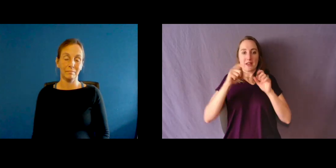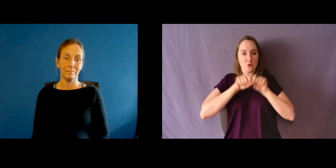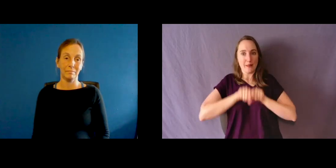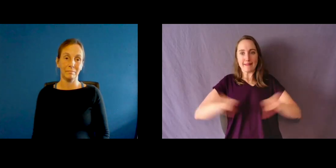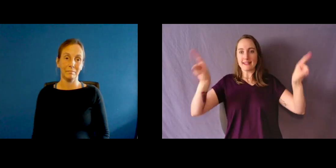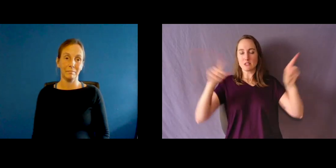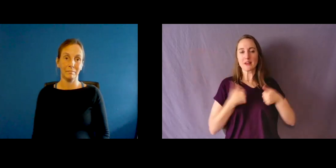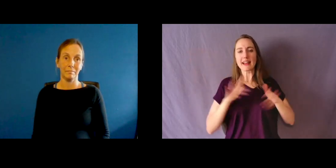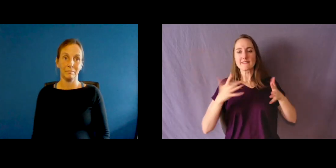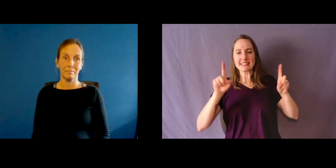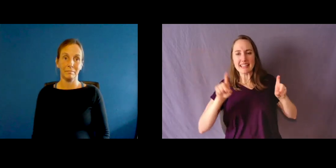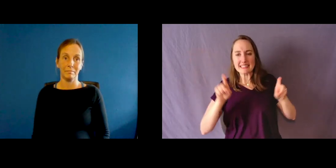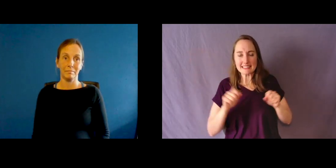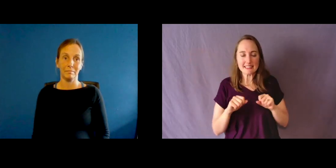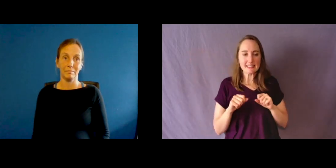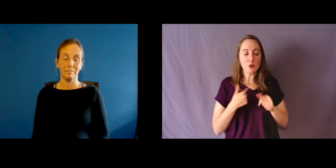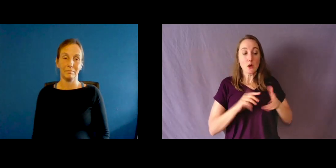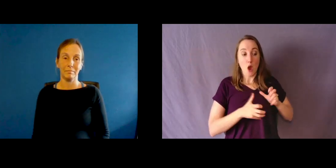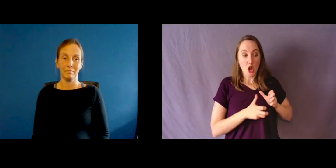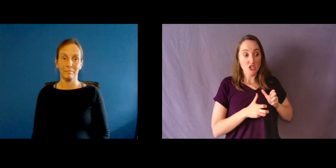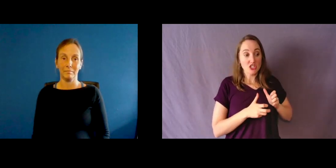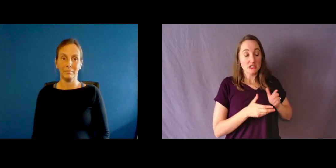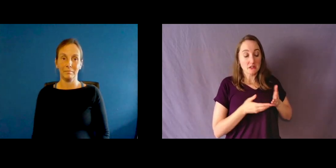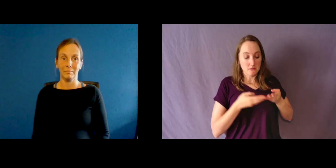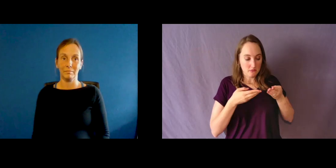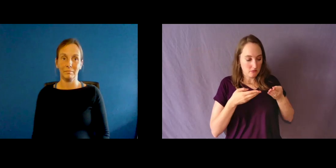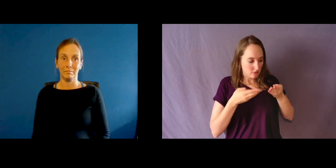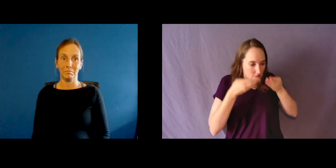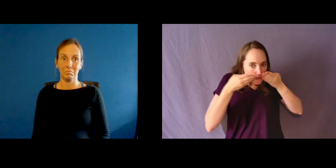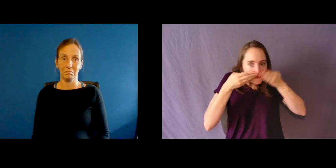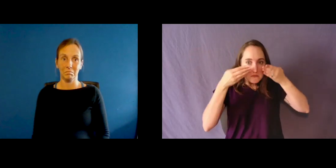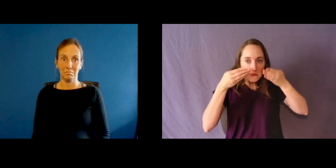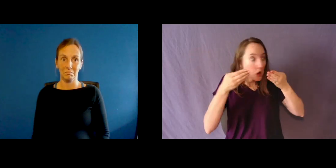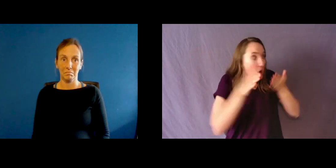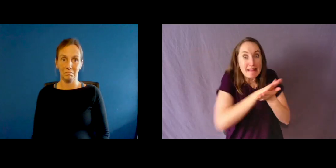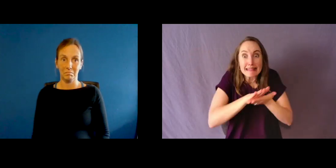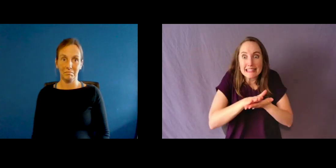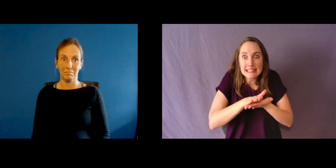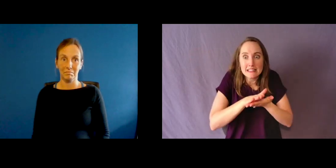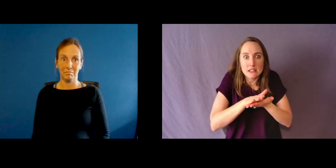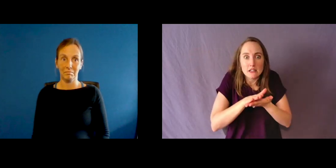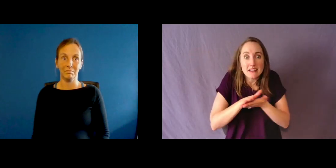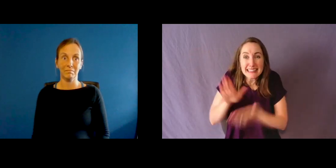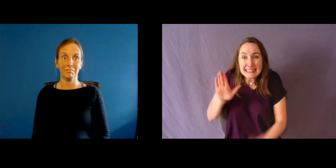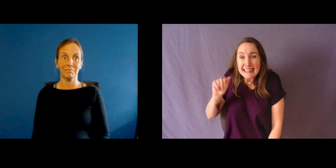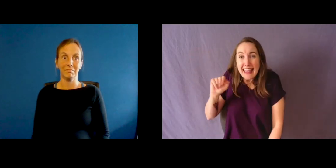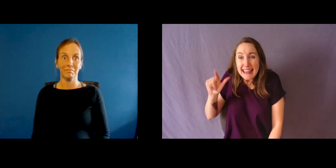we were kind of beta testing them. And we washed it and it came out and I was smelling the crap. I was